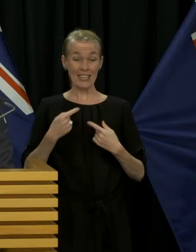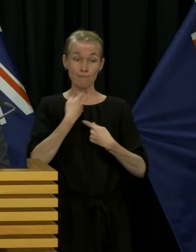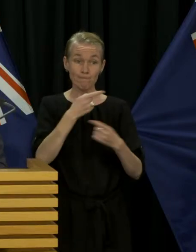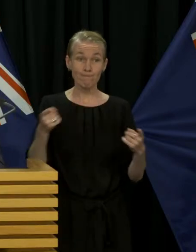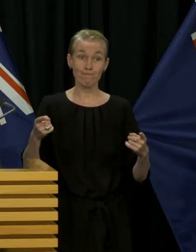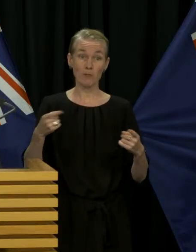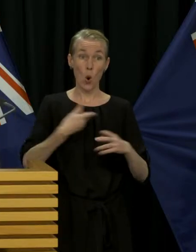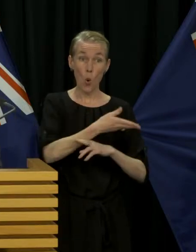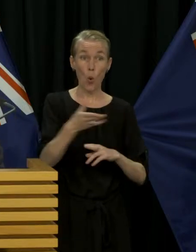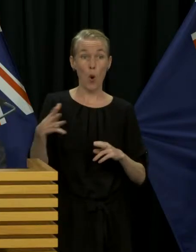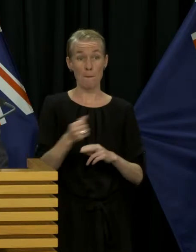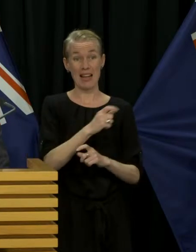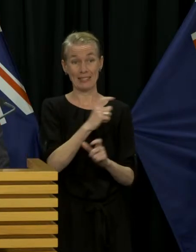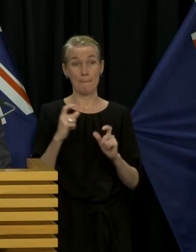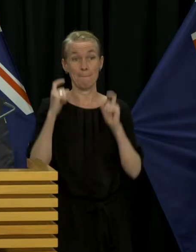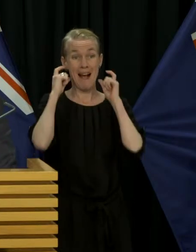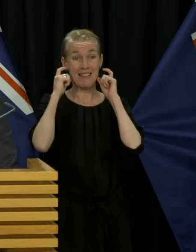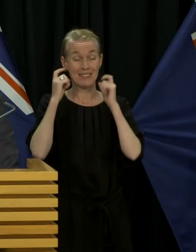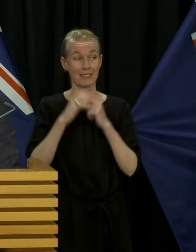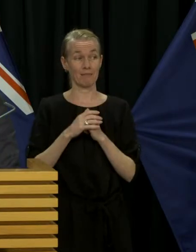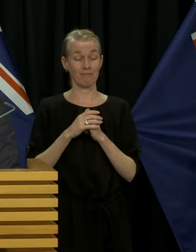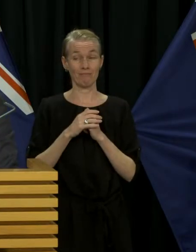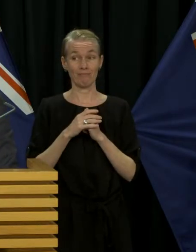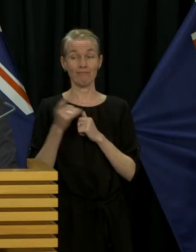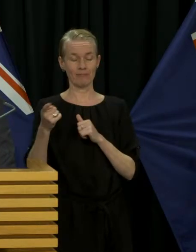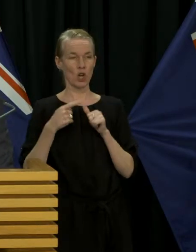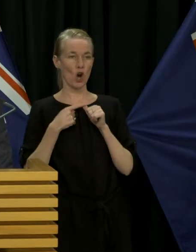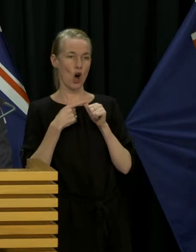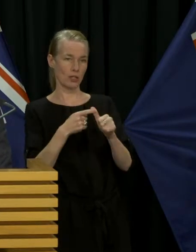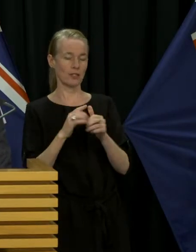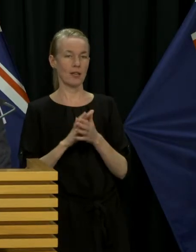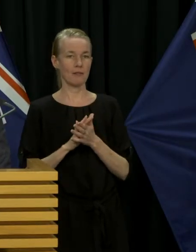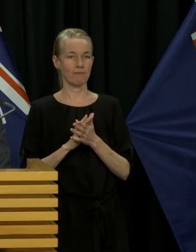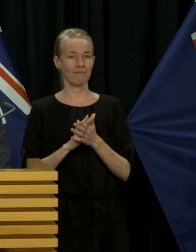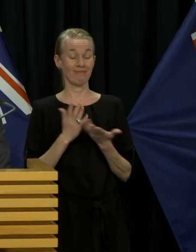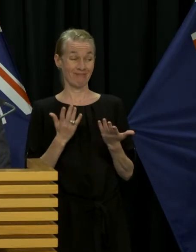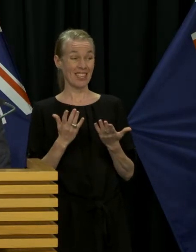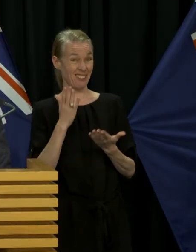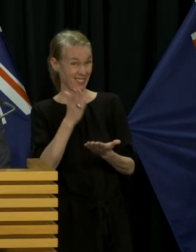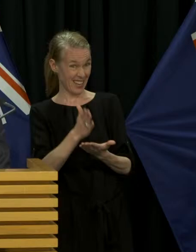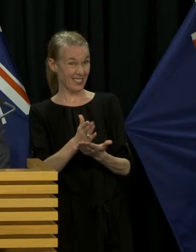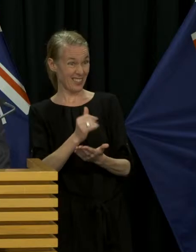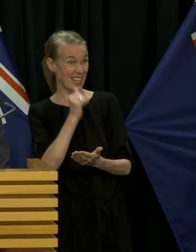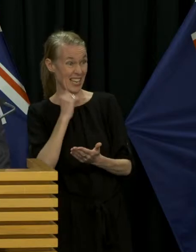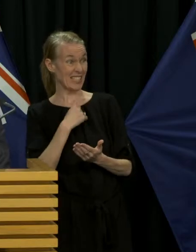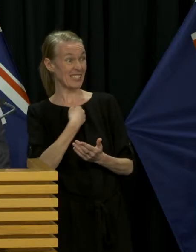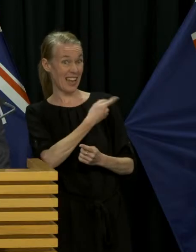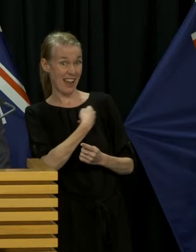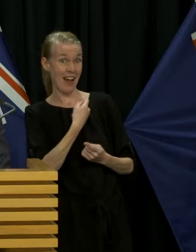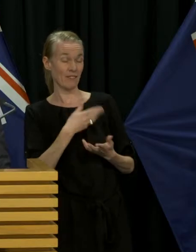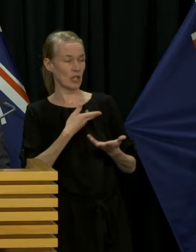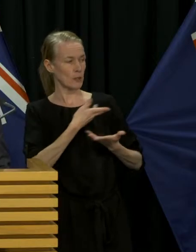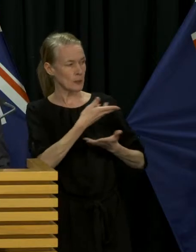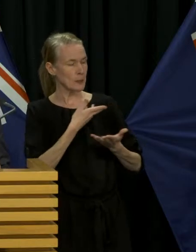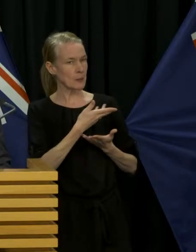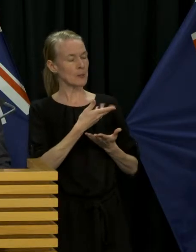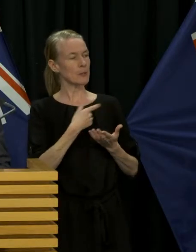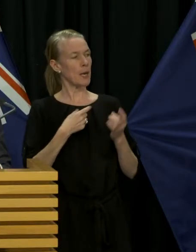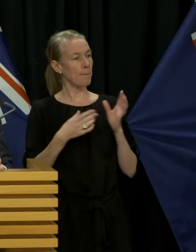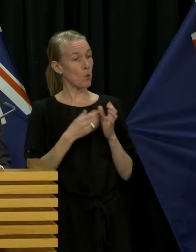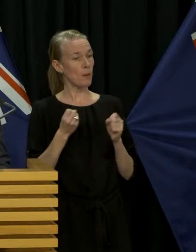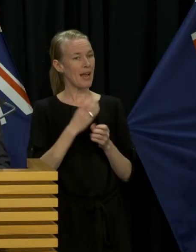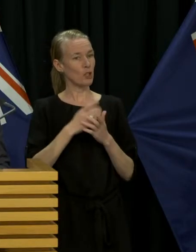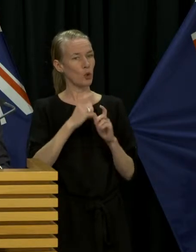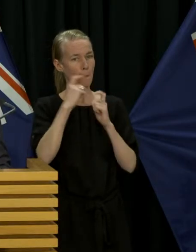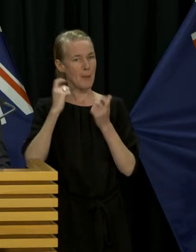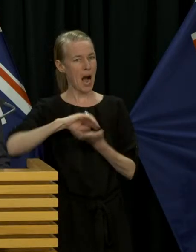and we've had a conversation about that yesterday, in fact, about making sure that we've got a stock of masks available. How we distribute them, and those